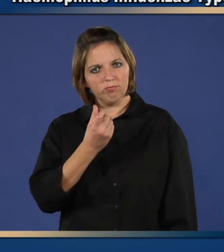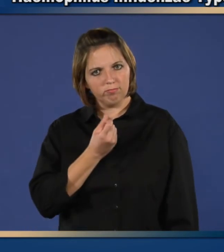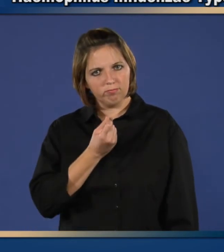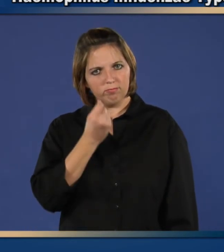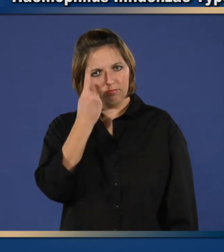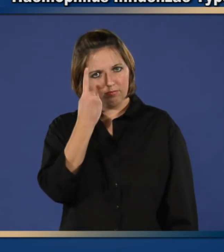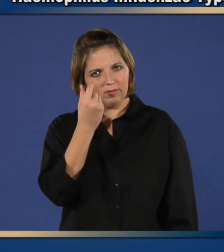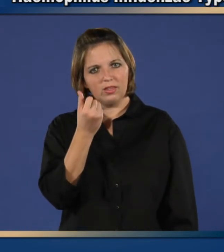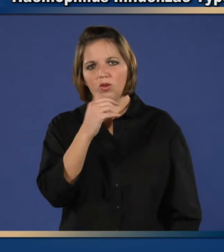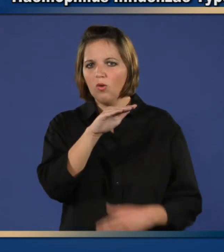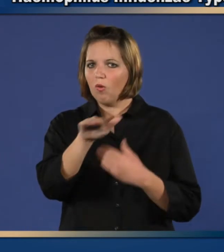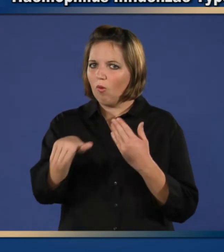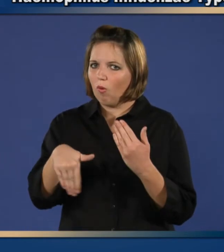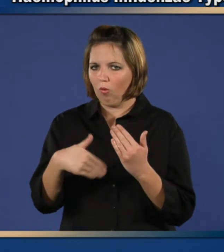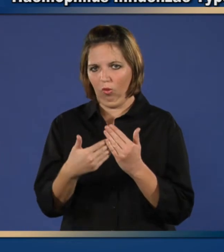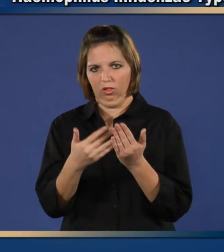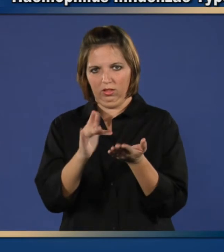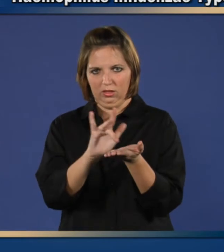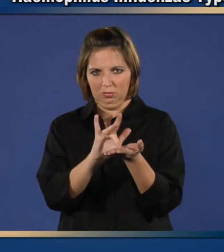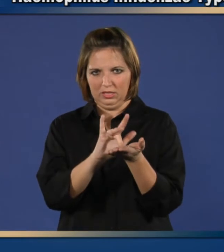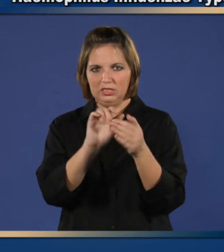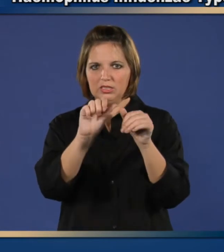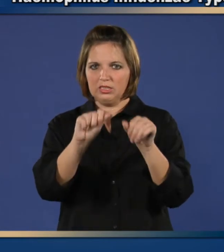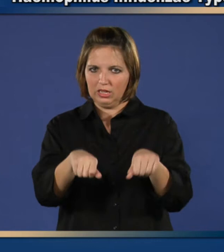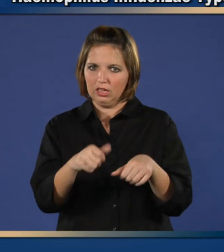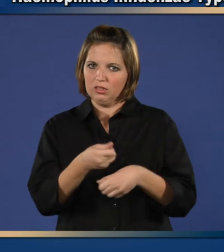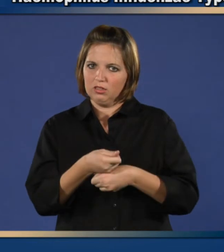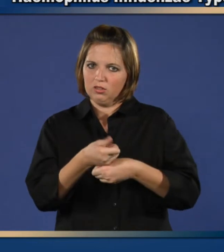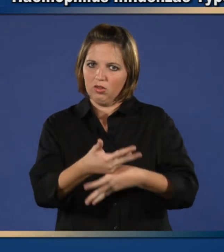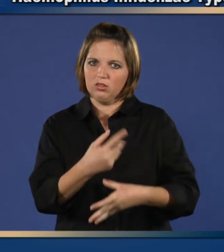4. What are the risks from Hib vaccine?